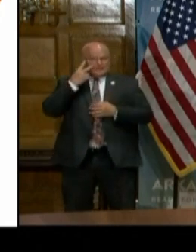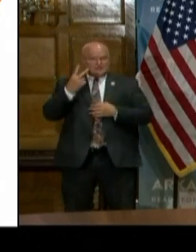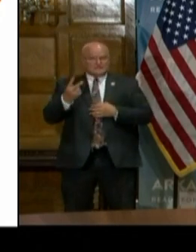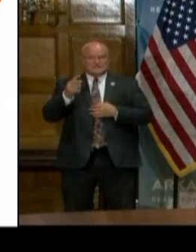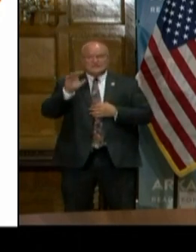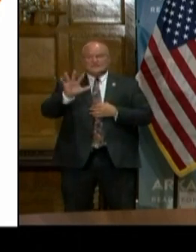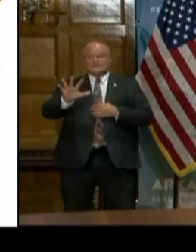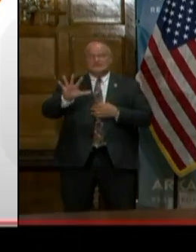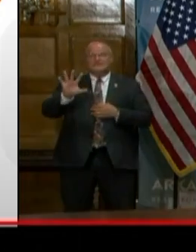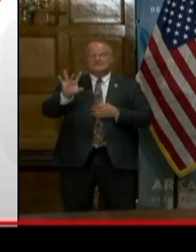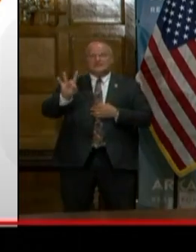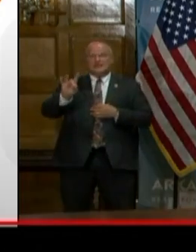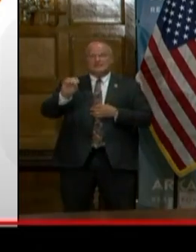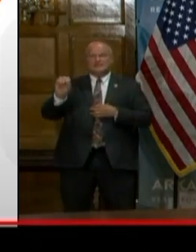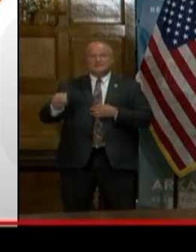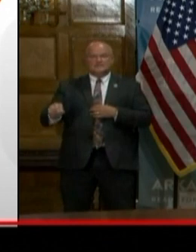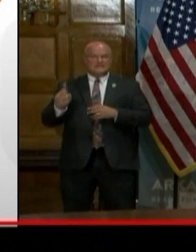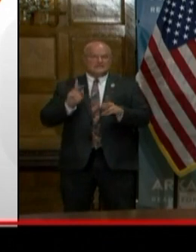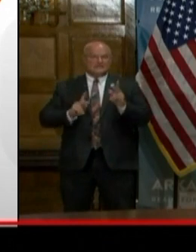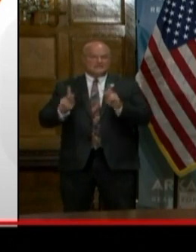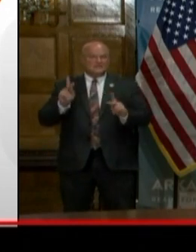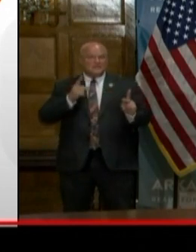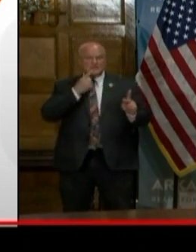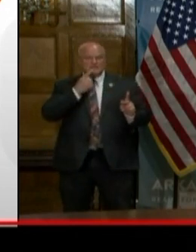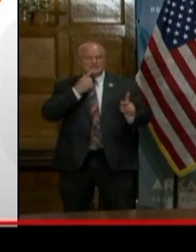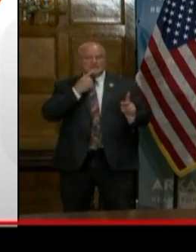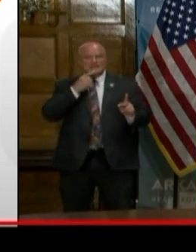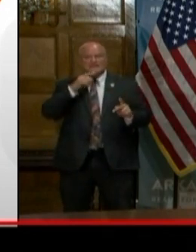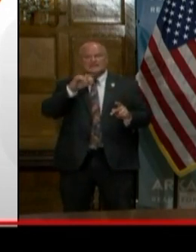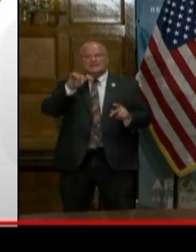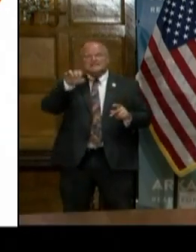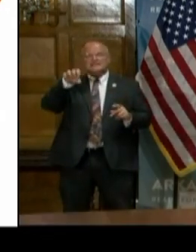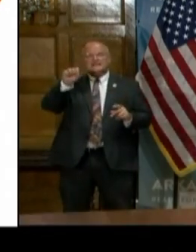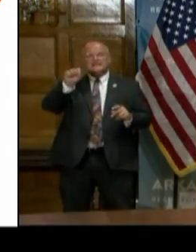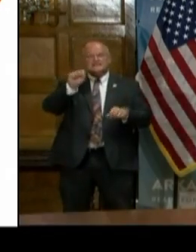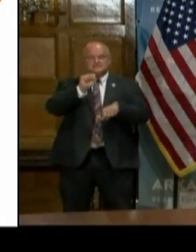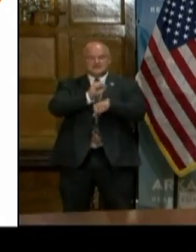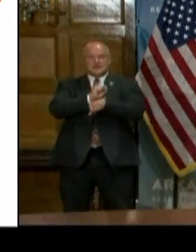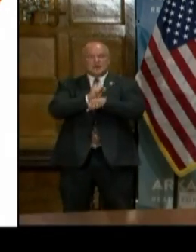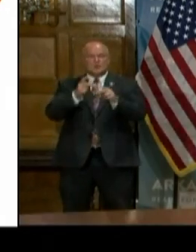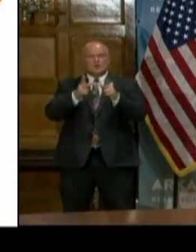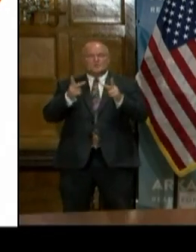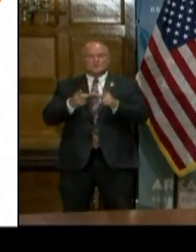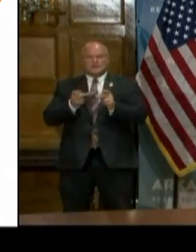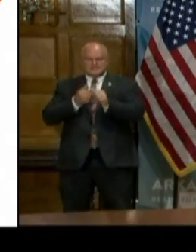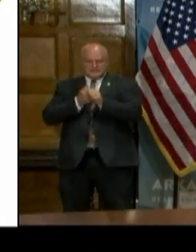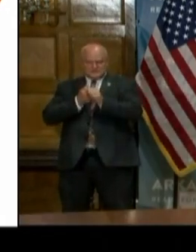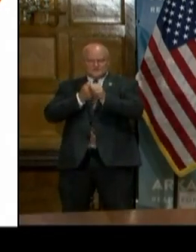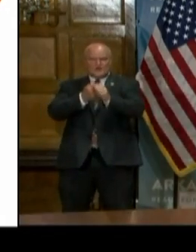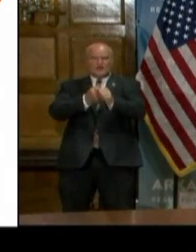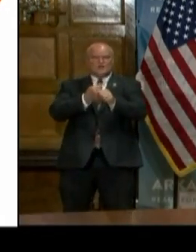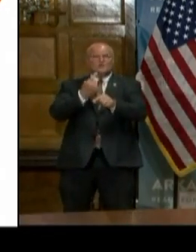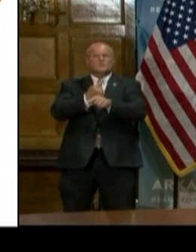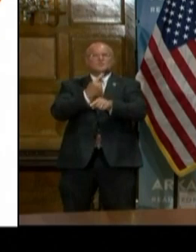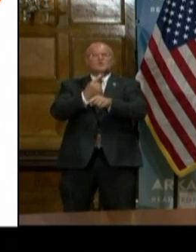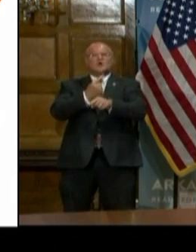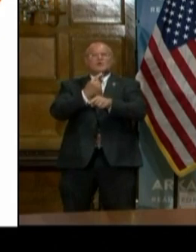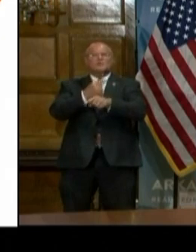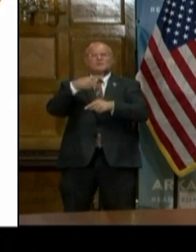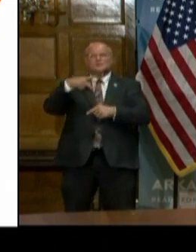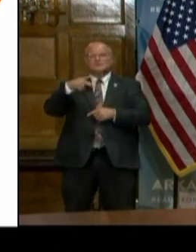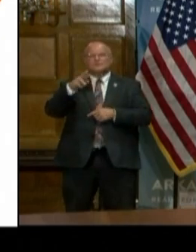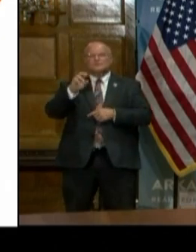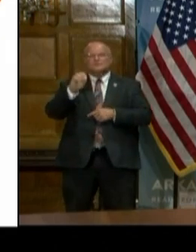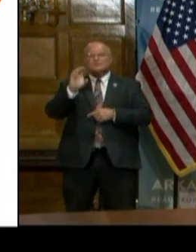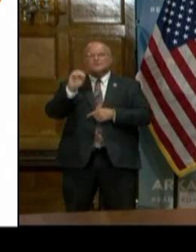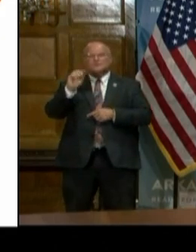see 58% of the population say, yes, our workplace is following proper protocols. And I think that's a pretty